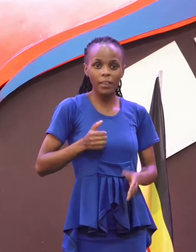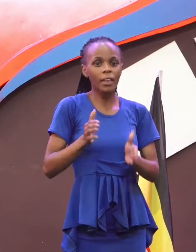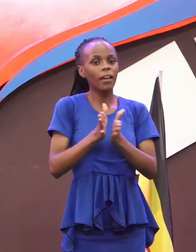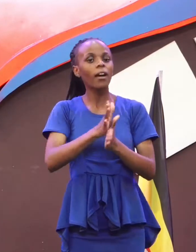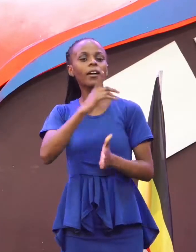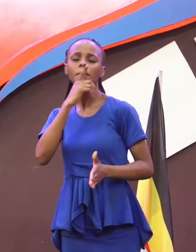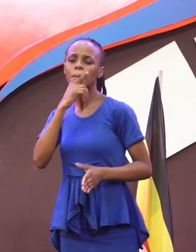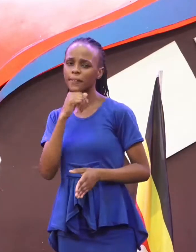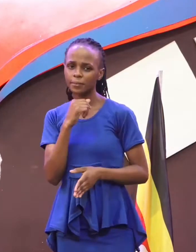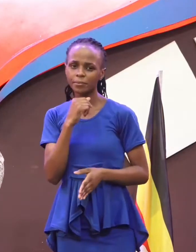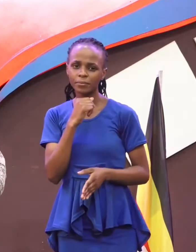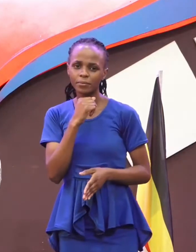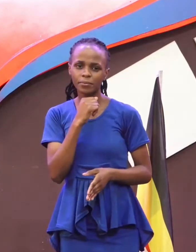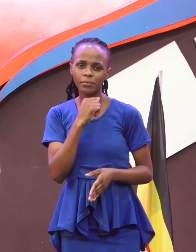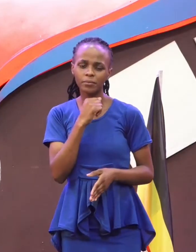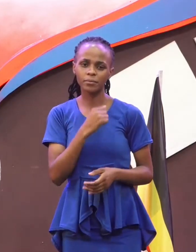Alaba musajja. He sees a man.